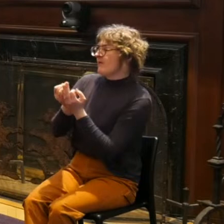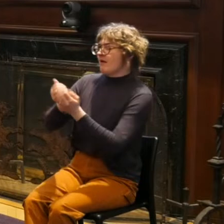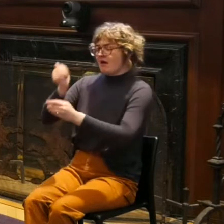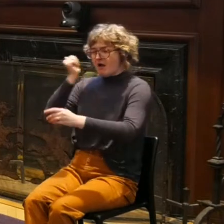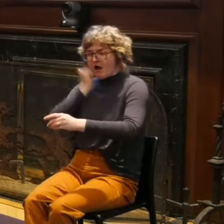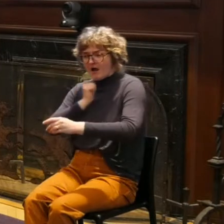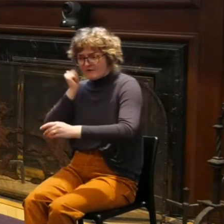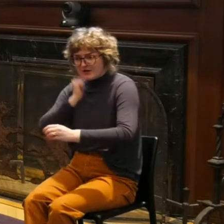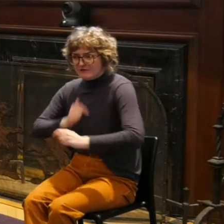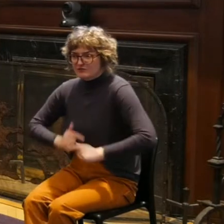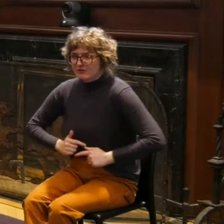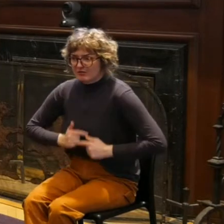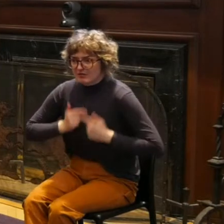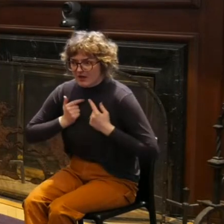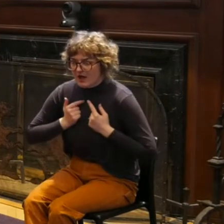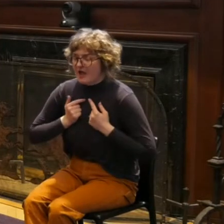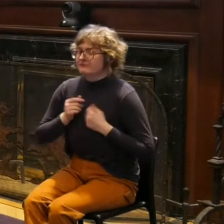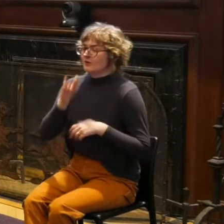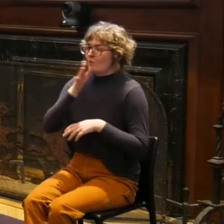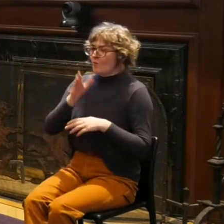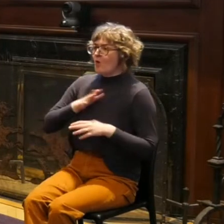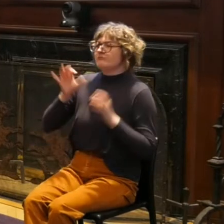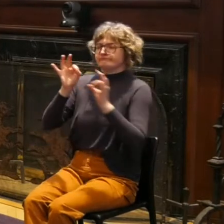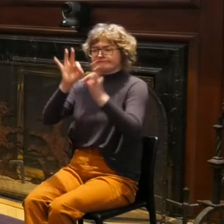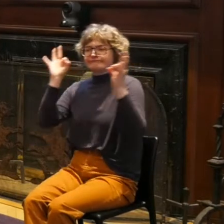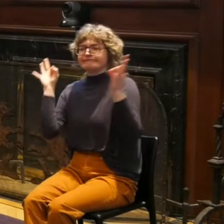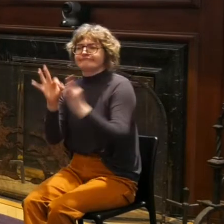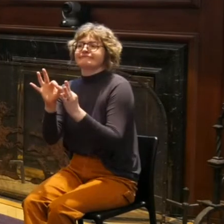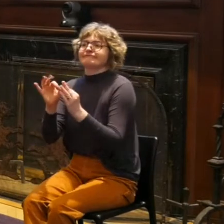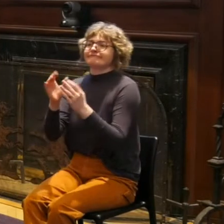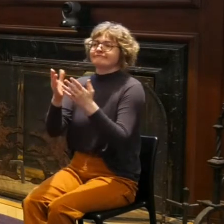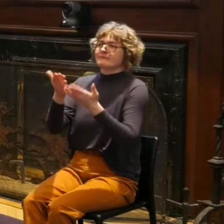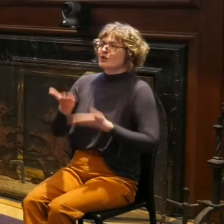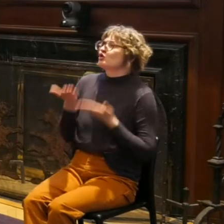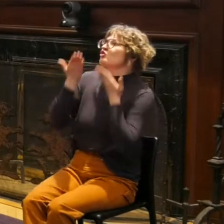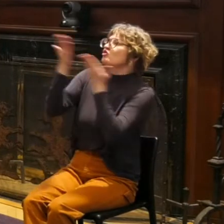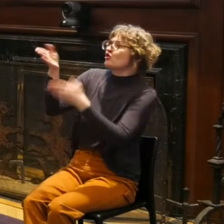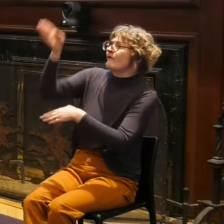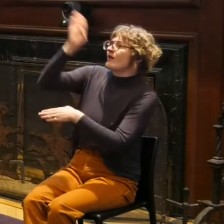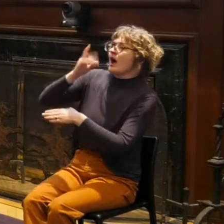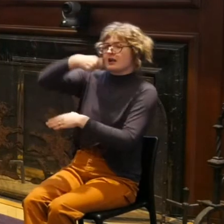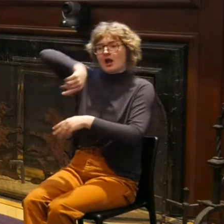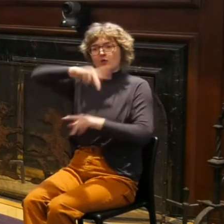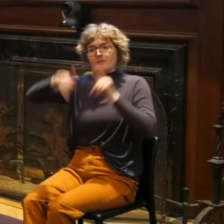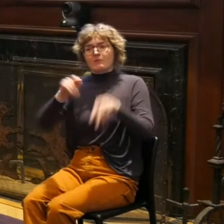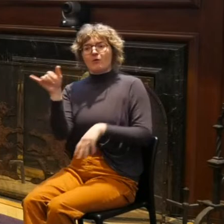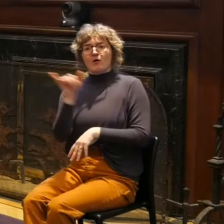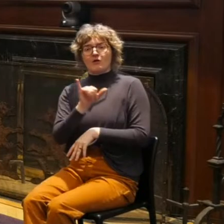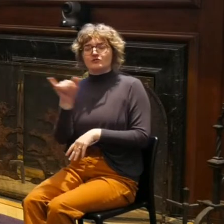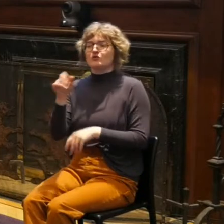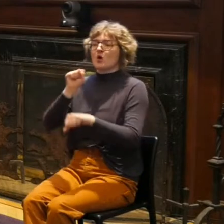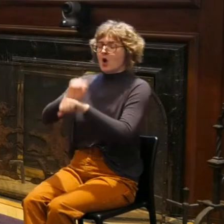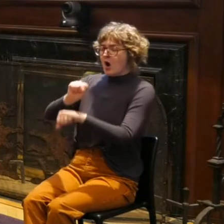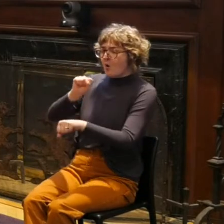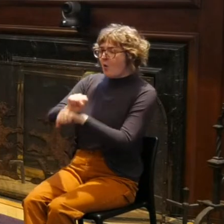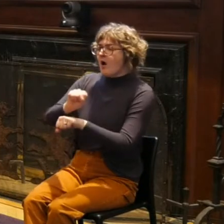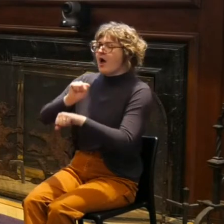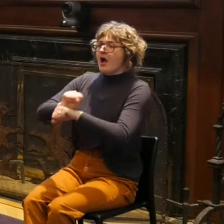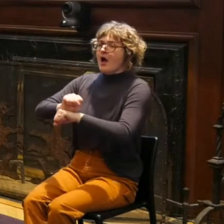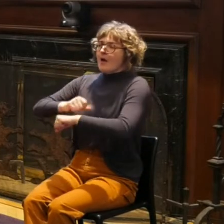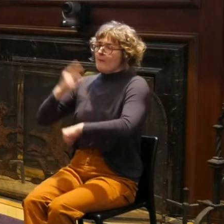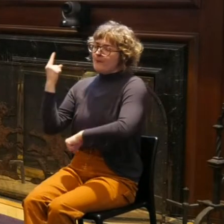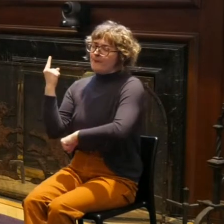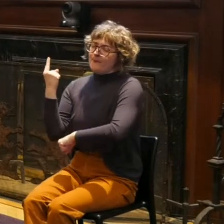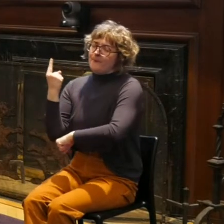of her life. A woman of excellence, eager to serve God and others and work until the day